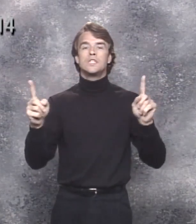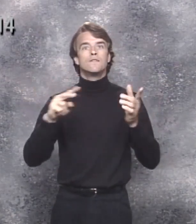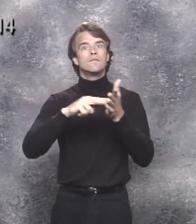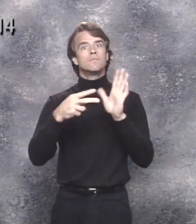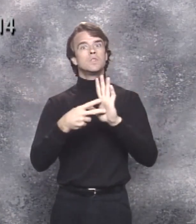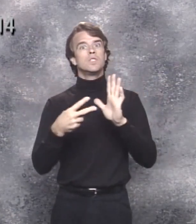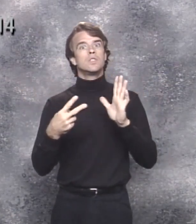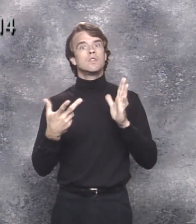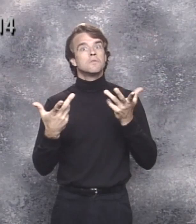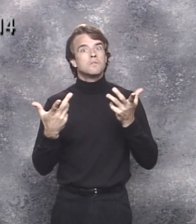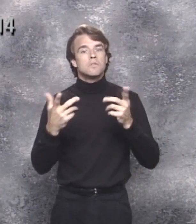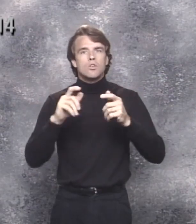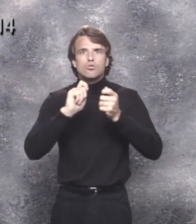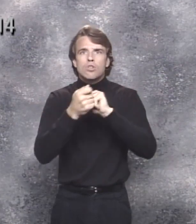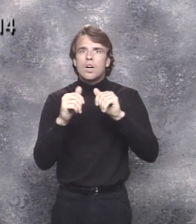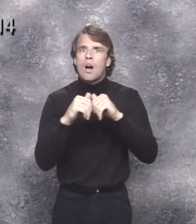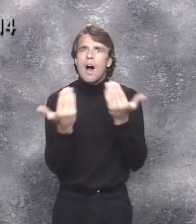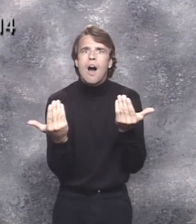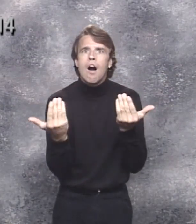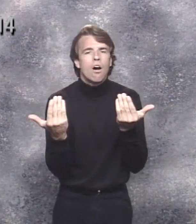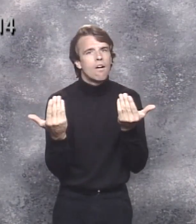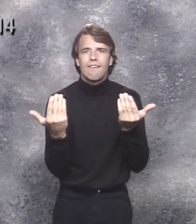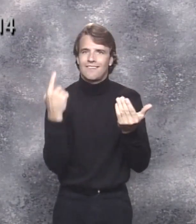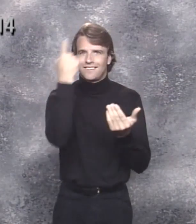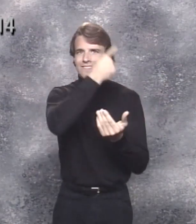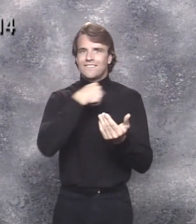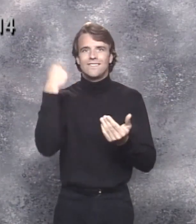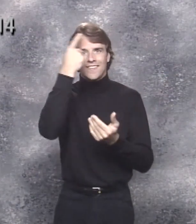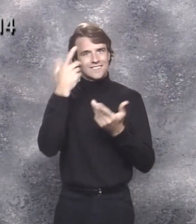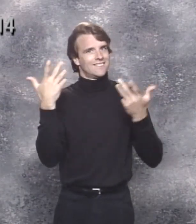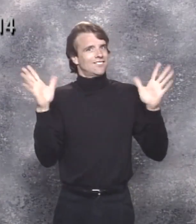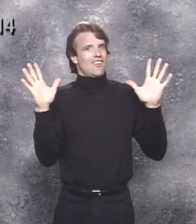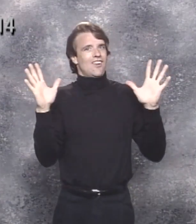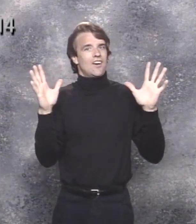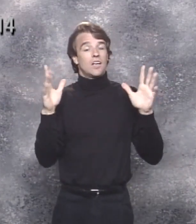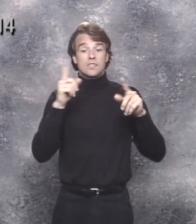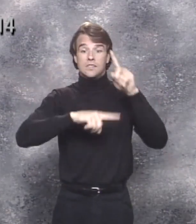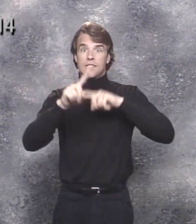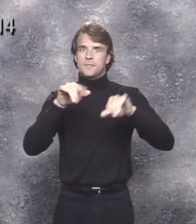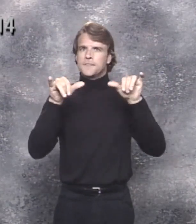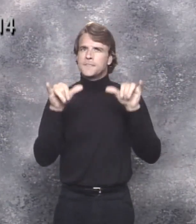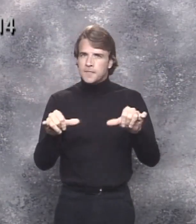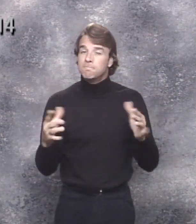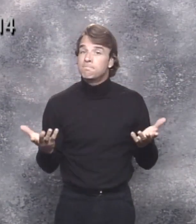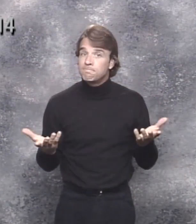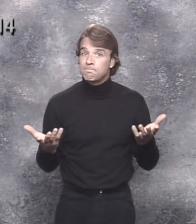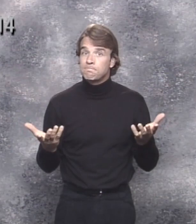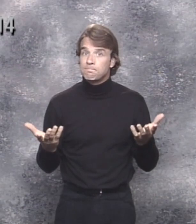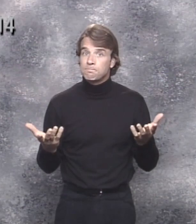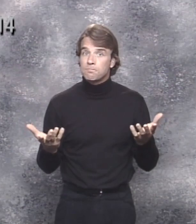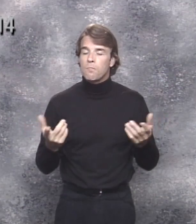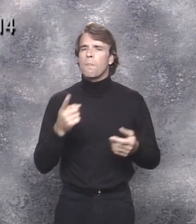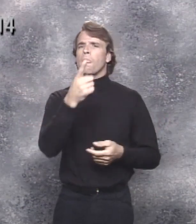3 different meanings, and the meaning was changed through facial expression. The signs themselves were the